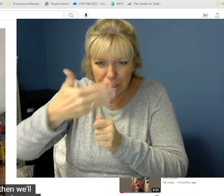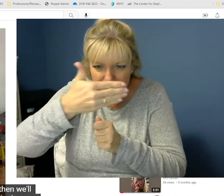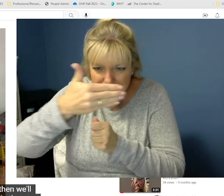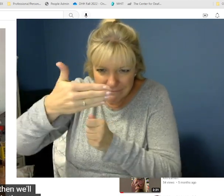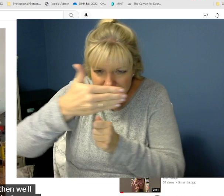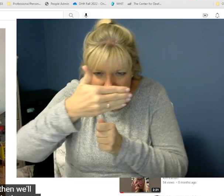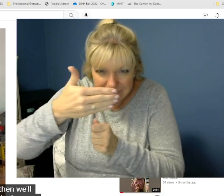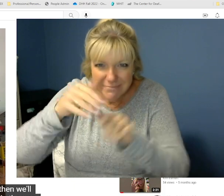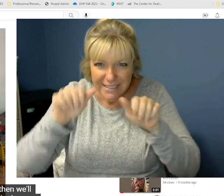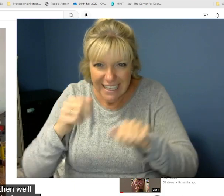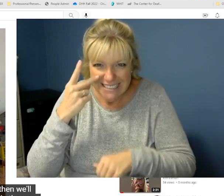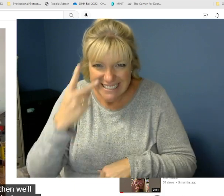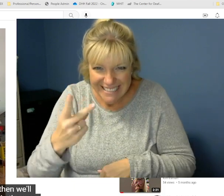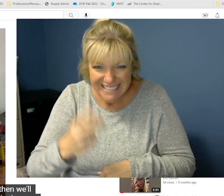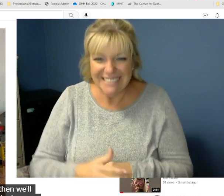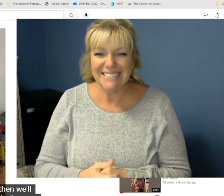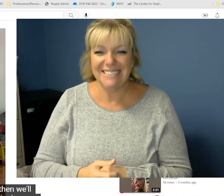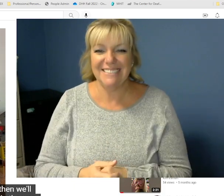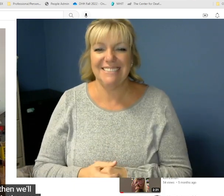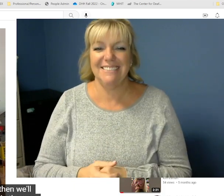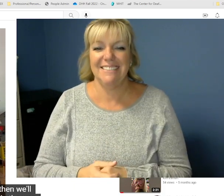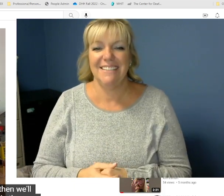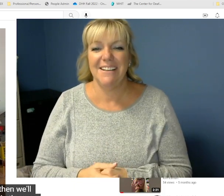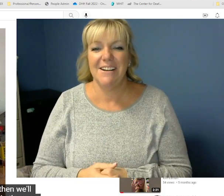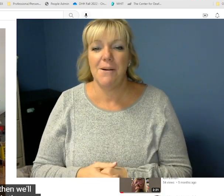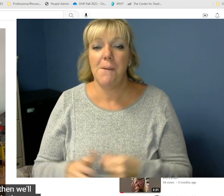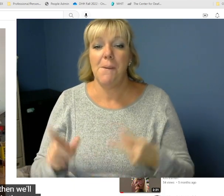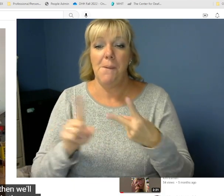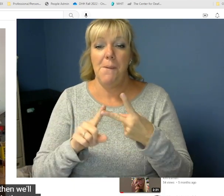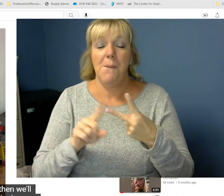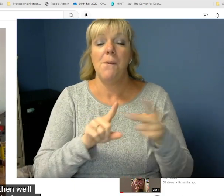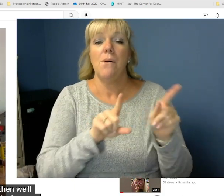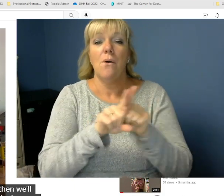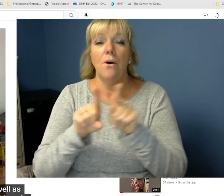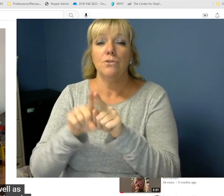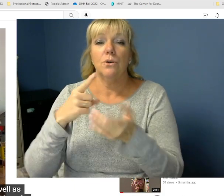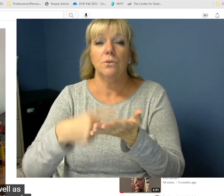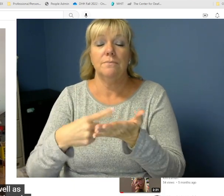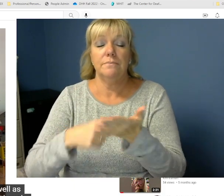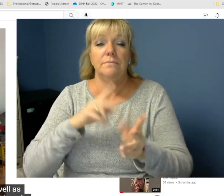forth. And then we'll talk about the people who served in the war,